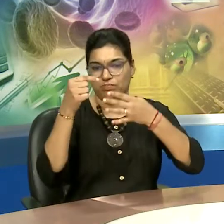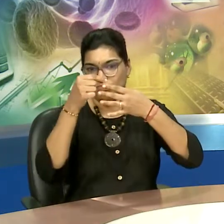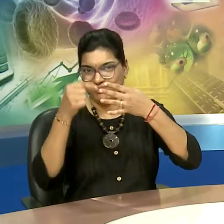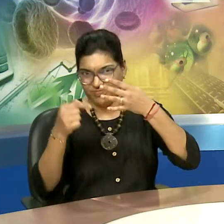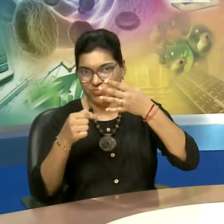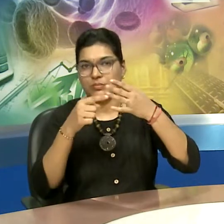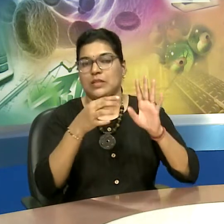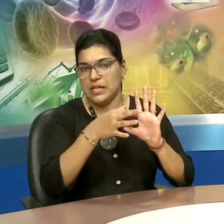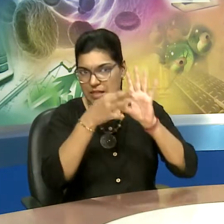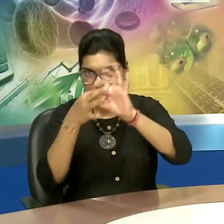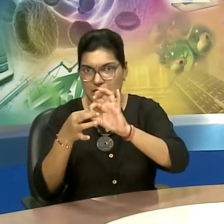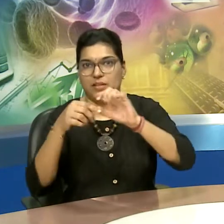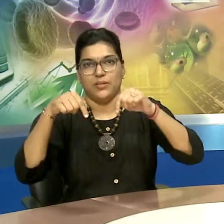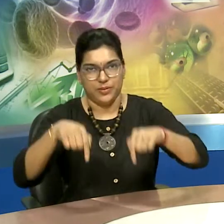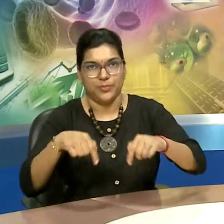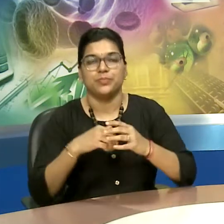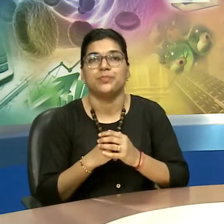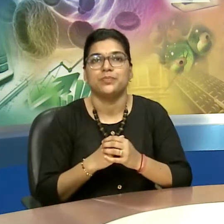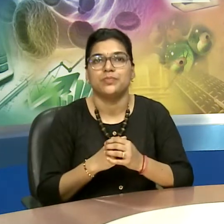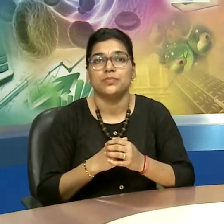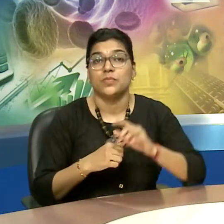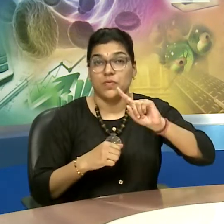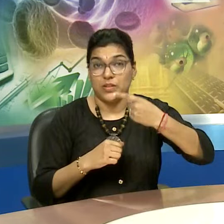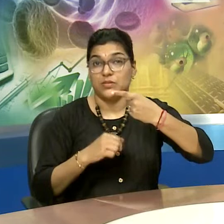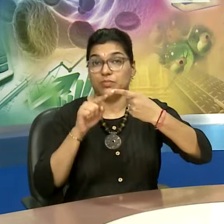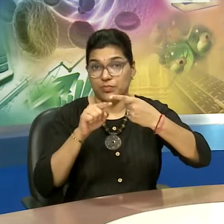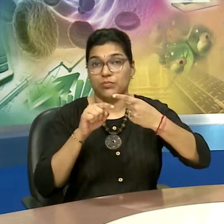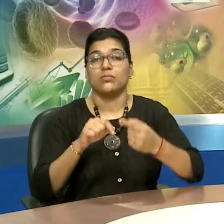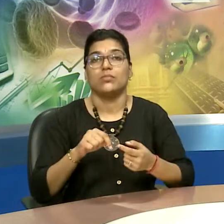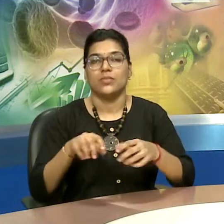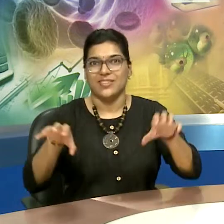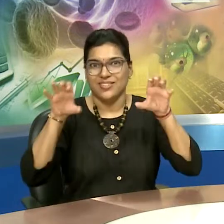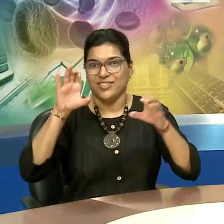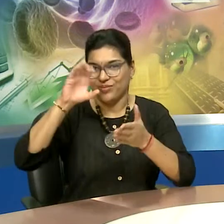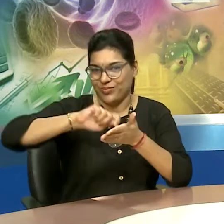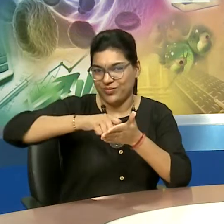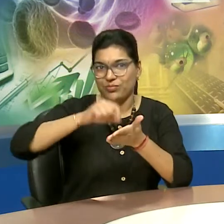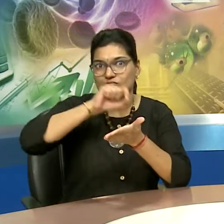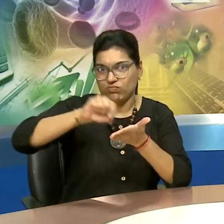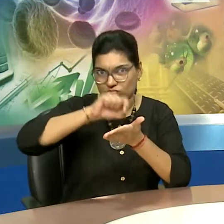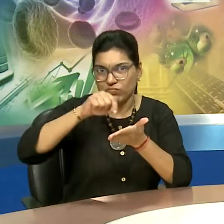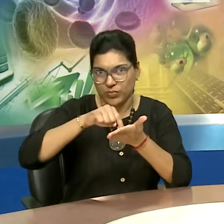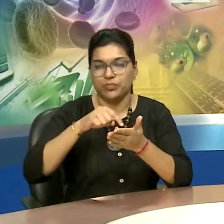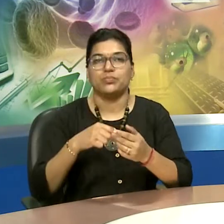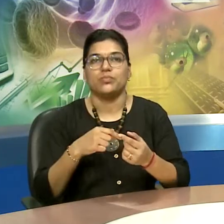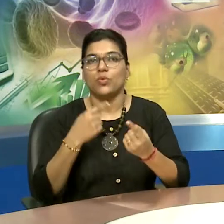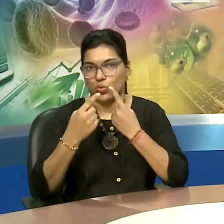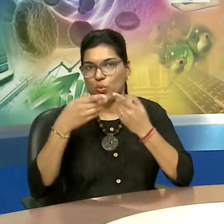Before we have discussed 4 points, now I'll explain that one by one. First, written